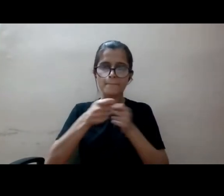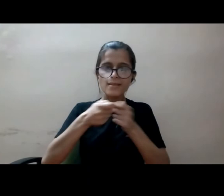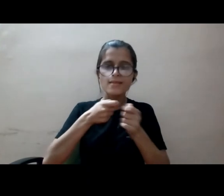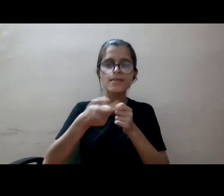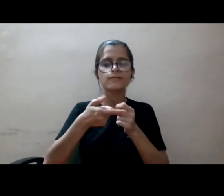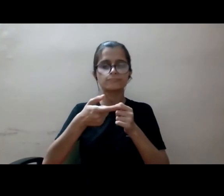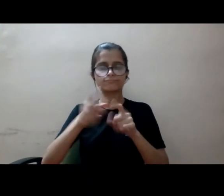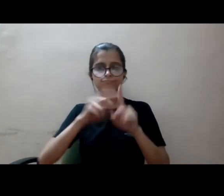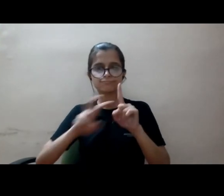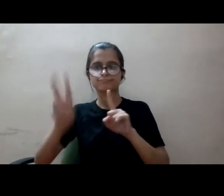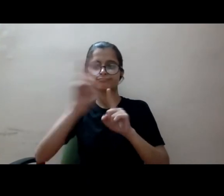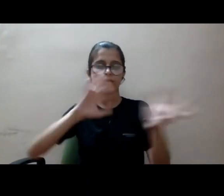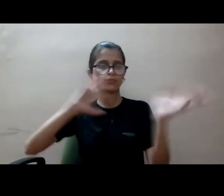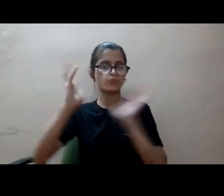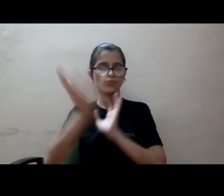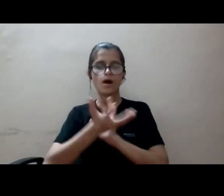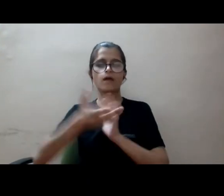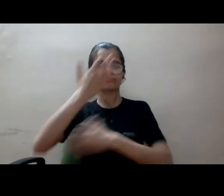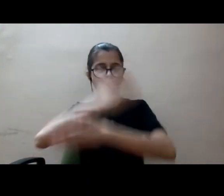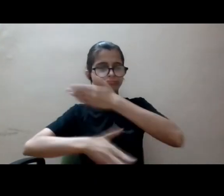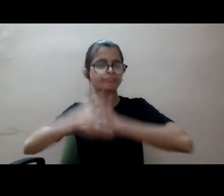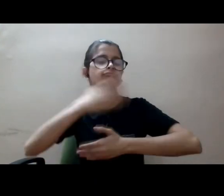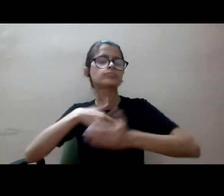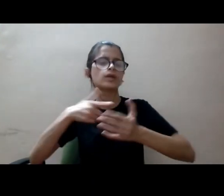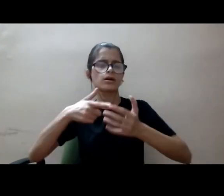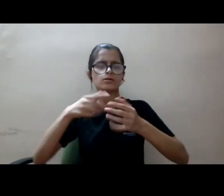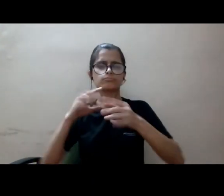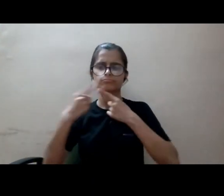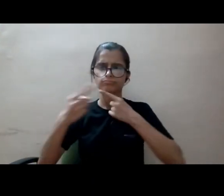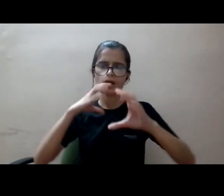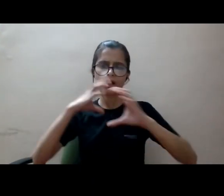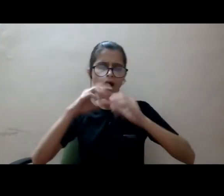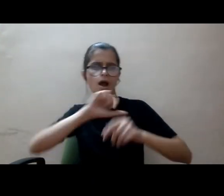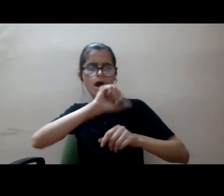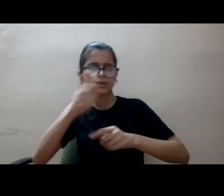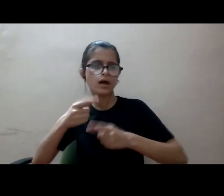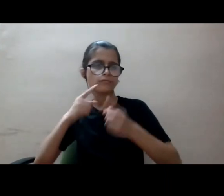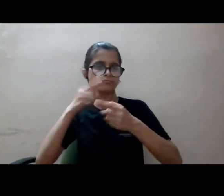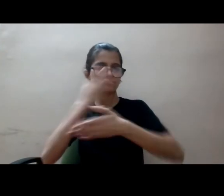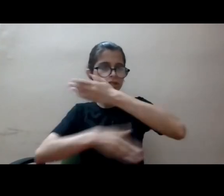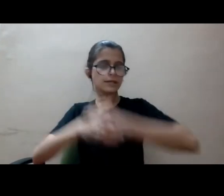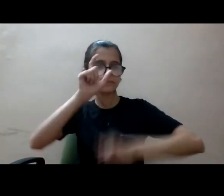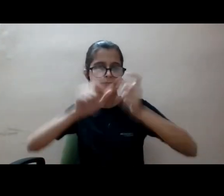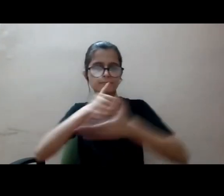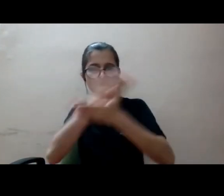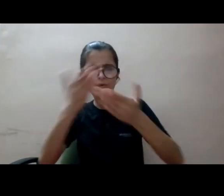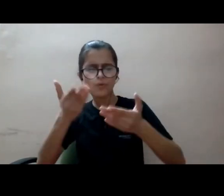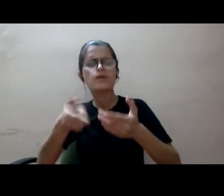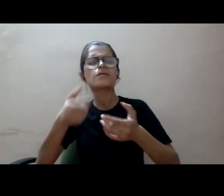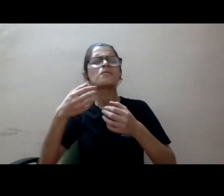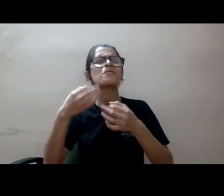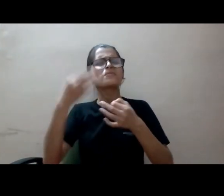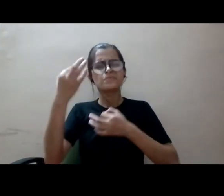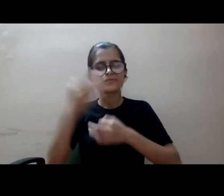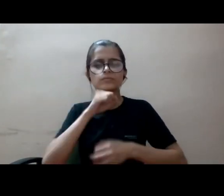and traveling around the world, interacting with other disabled people. I think this movement is still very young.